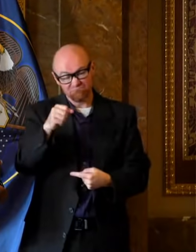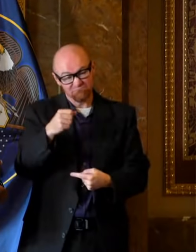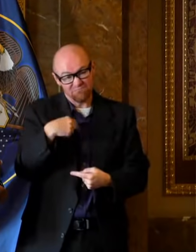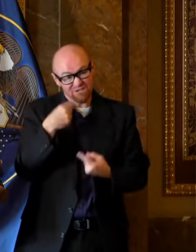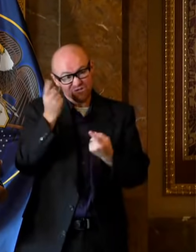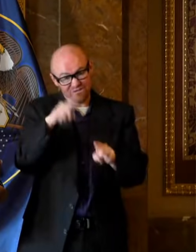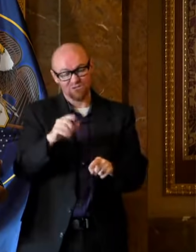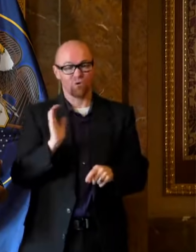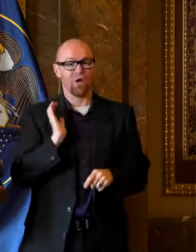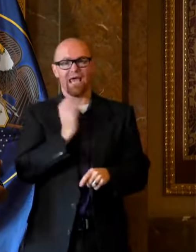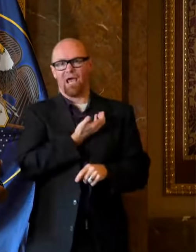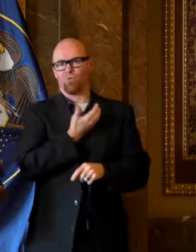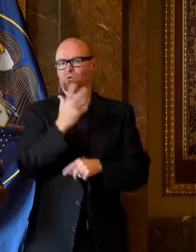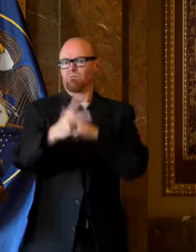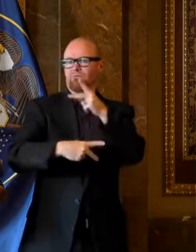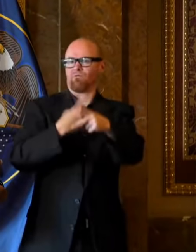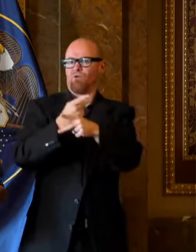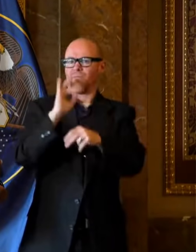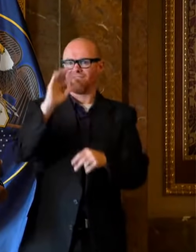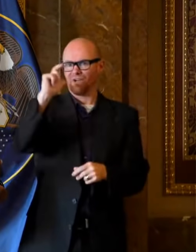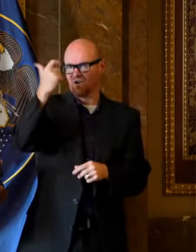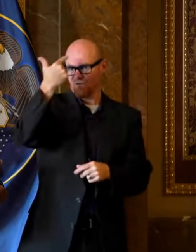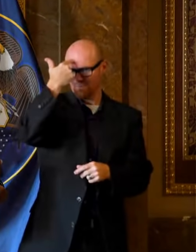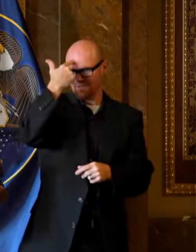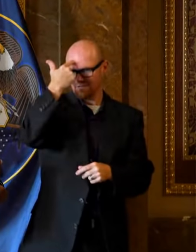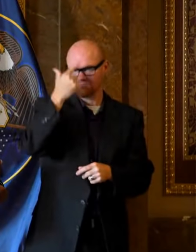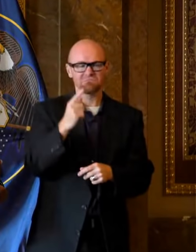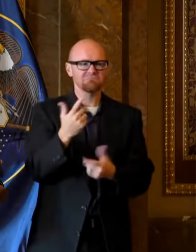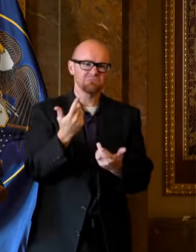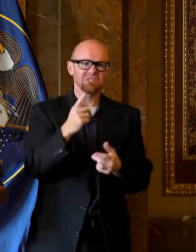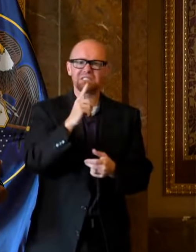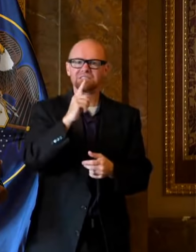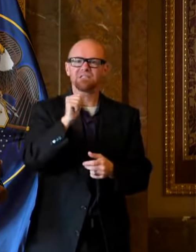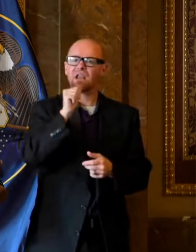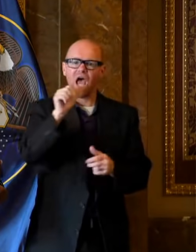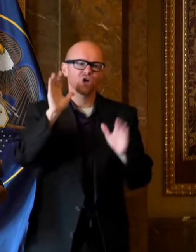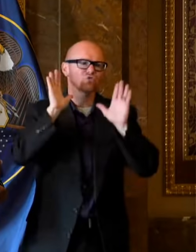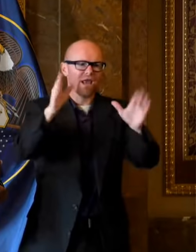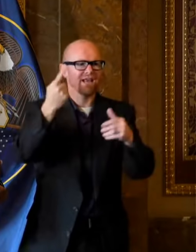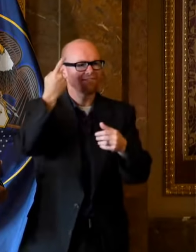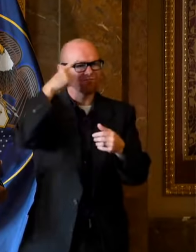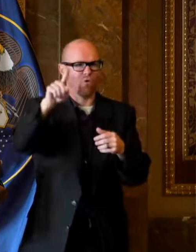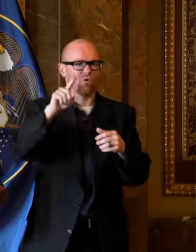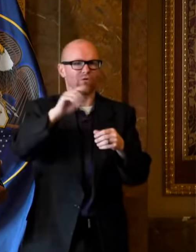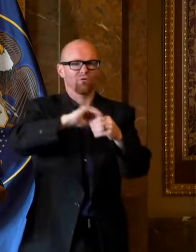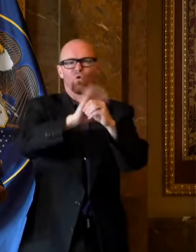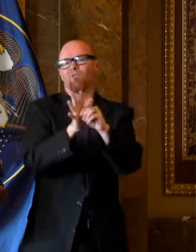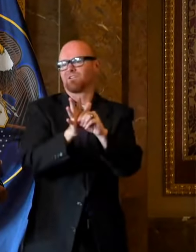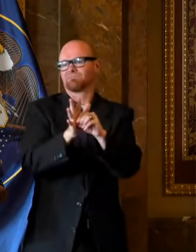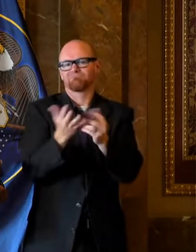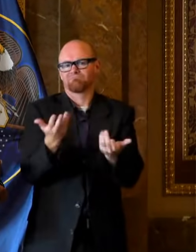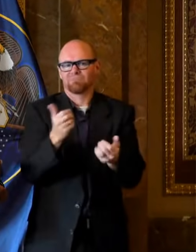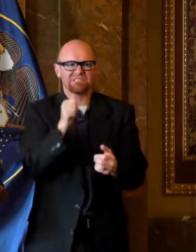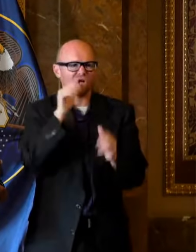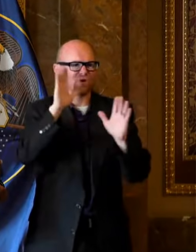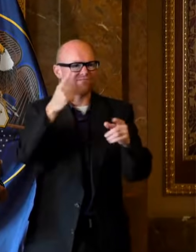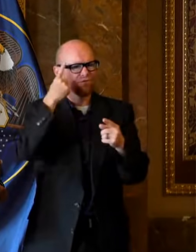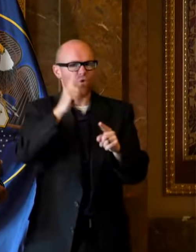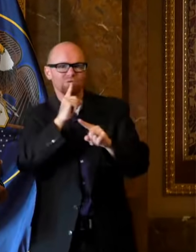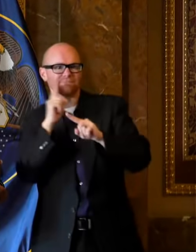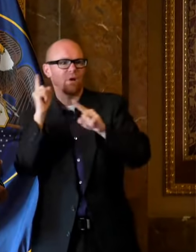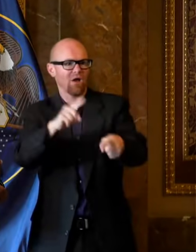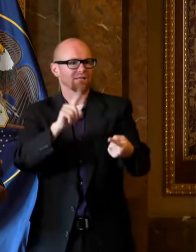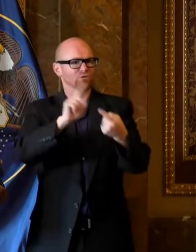form of government isn't great for pandemic response. It's just not.